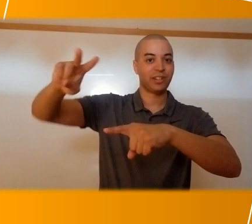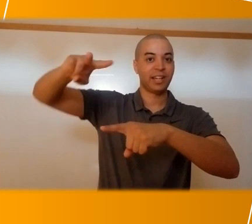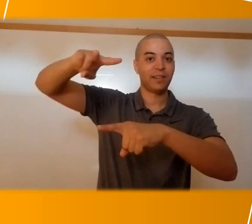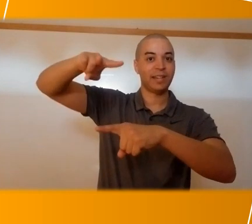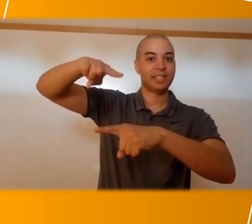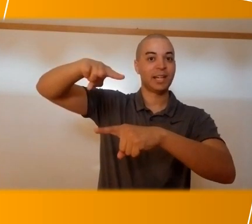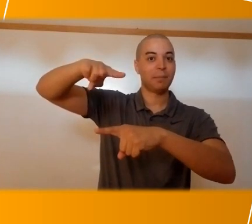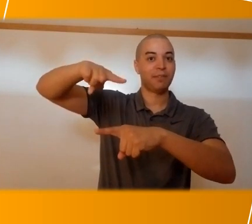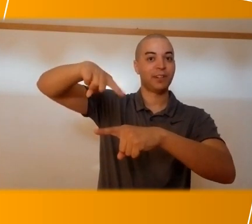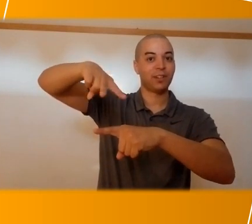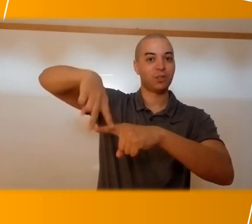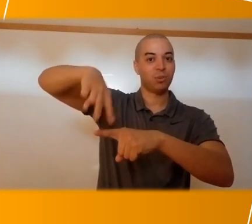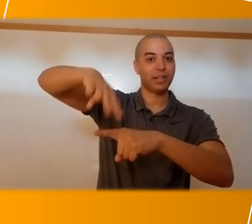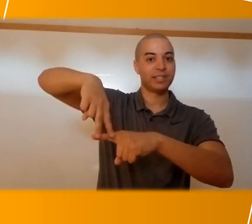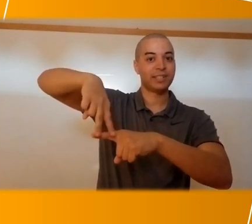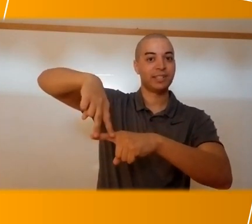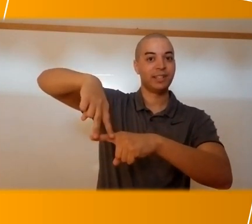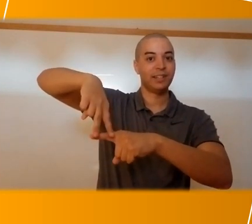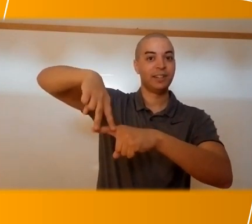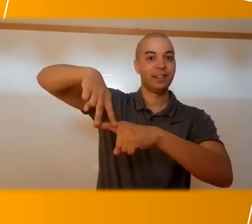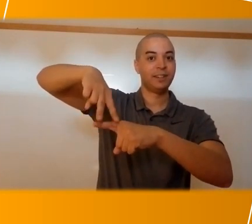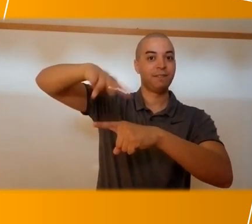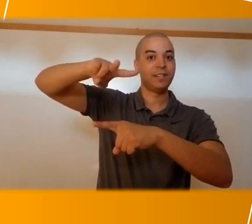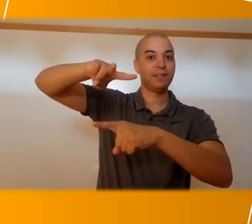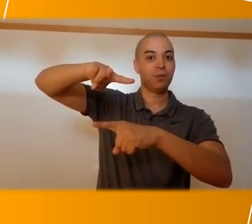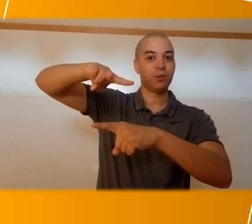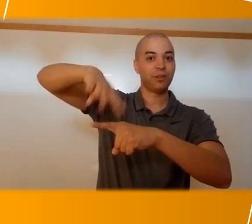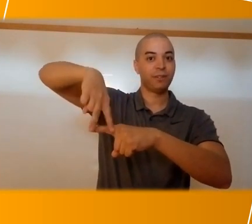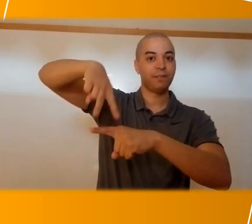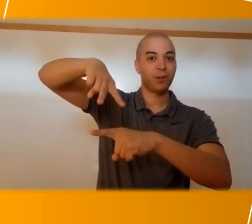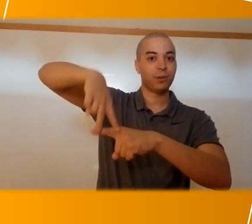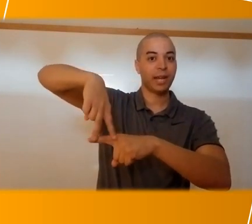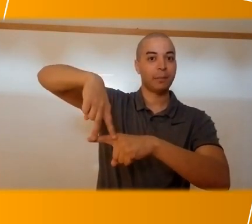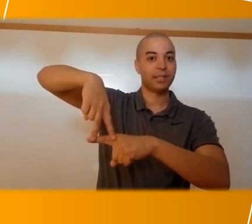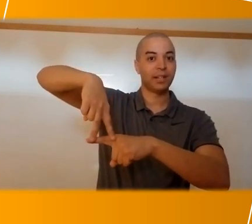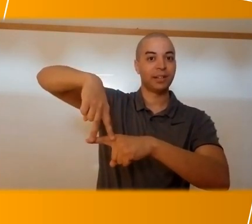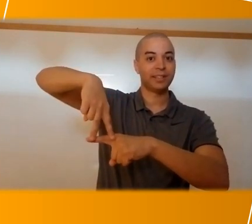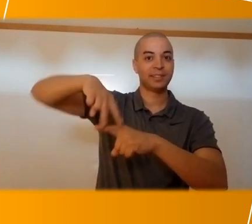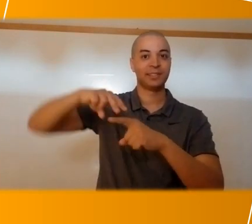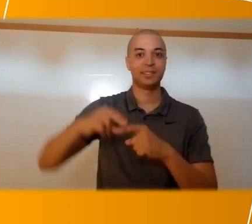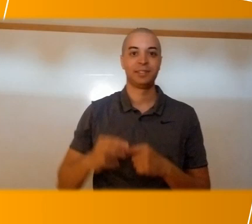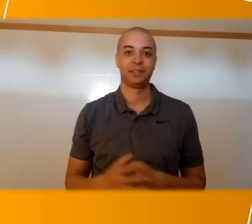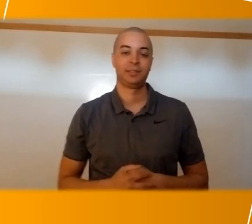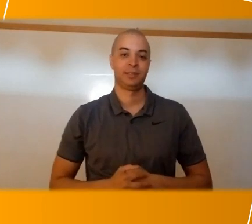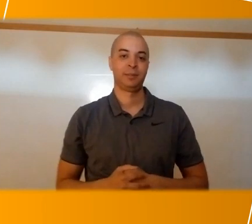hand straight out and tap our finger twice. V for vocabulary.